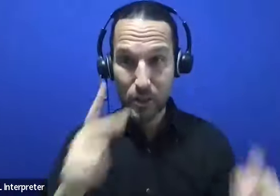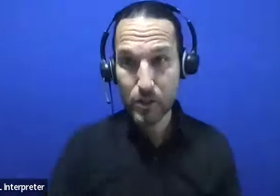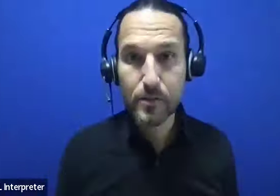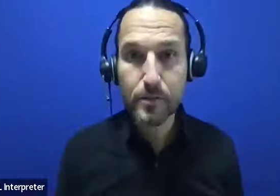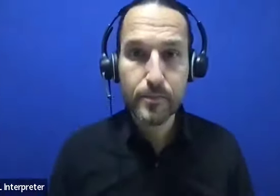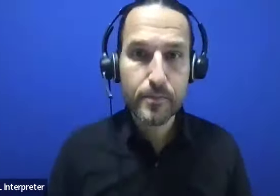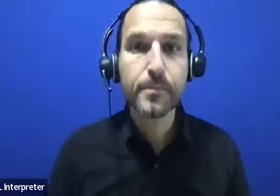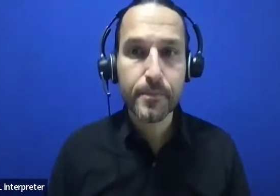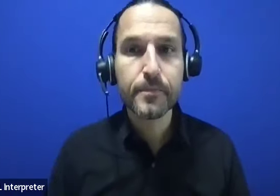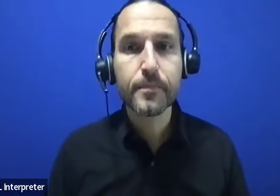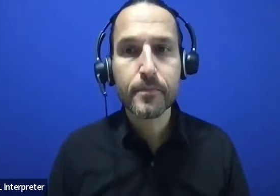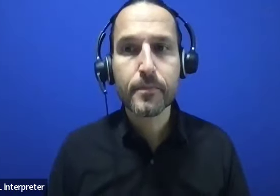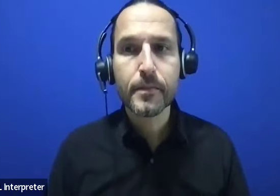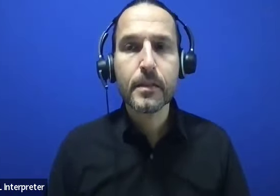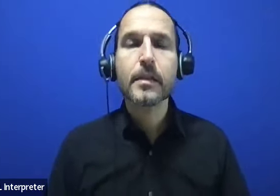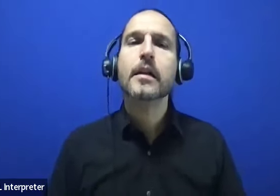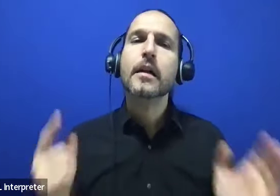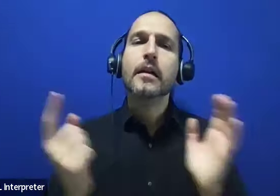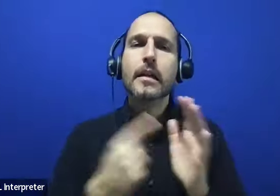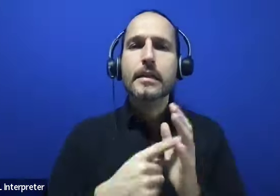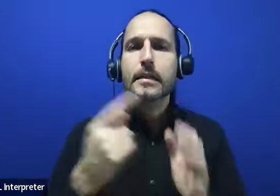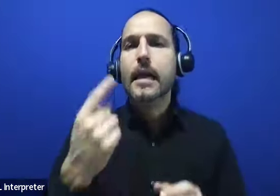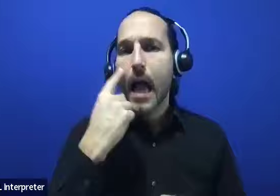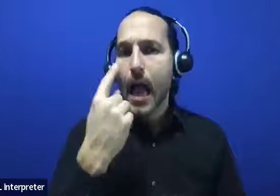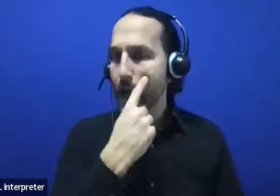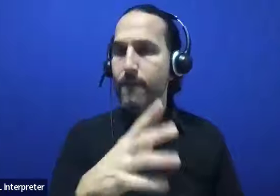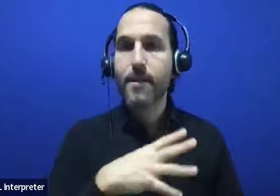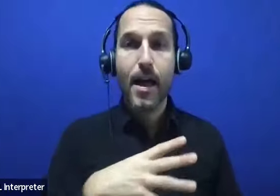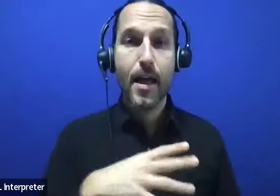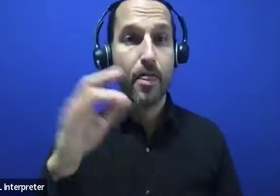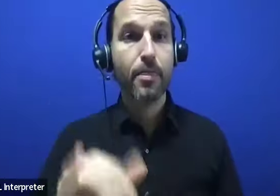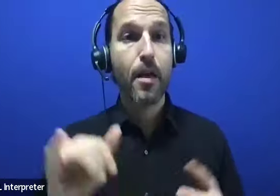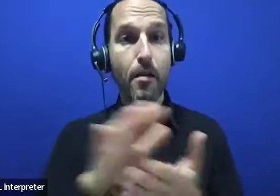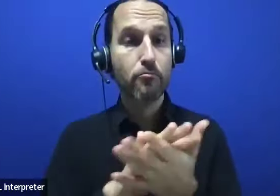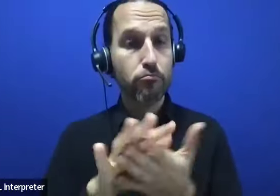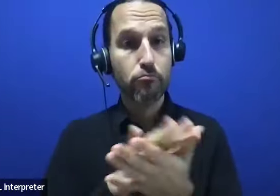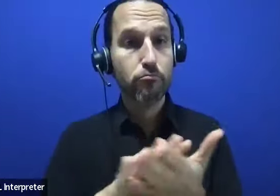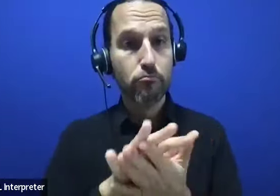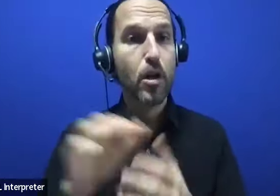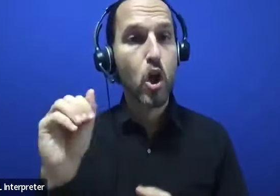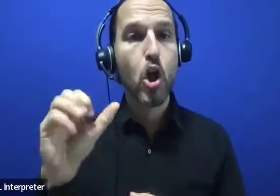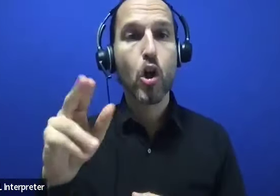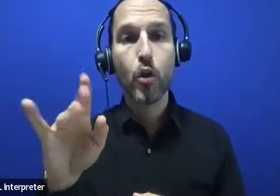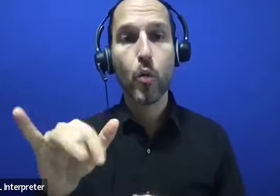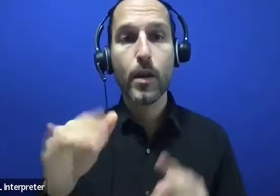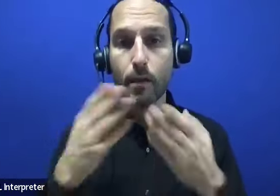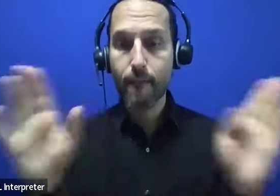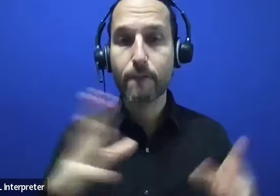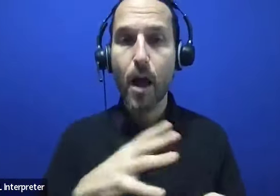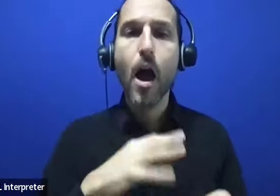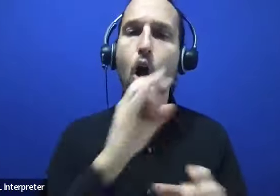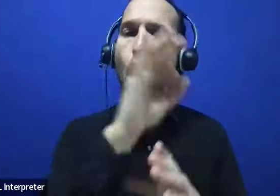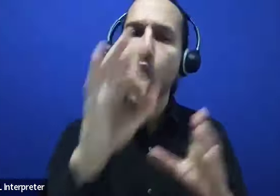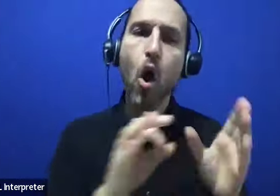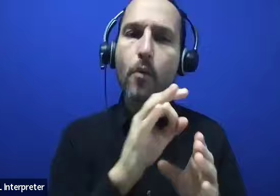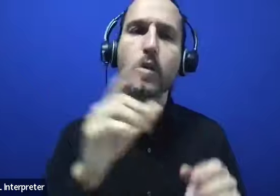have, people say, well, the eyes are fine because the acuity is okay. The coloboma is small. I'll say,